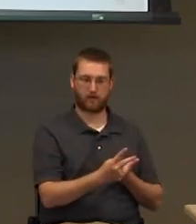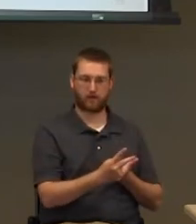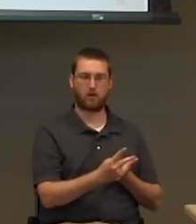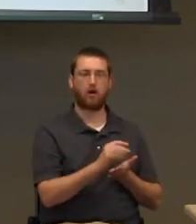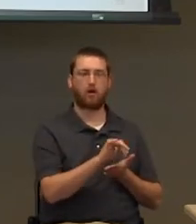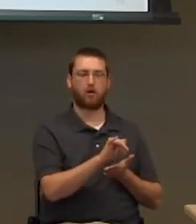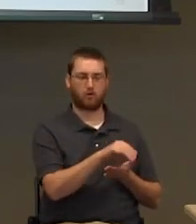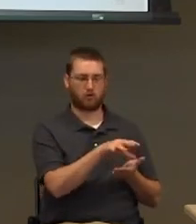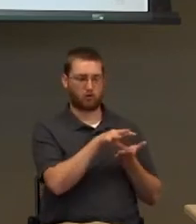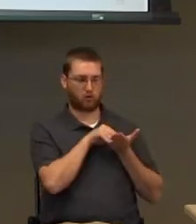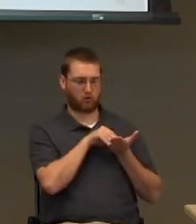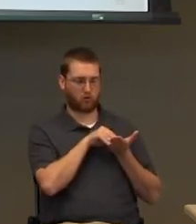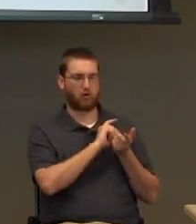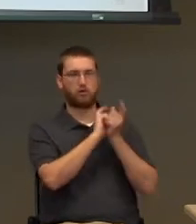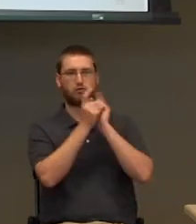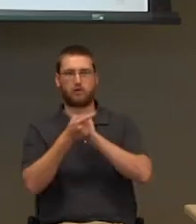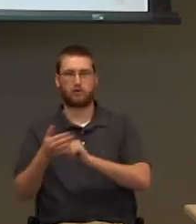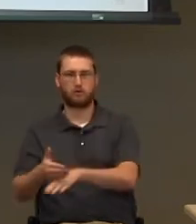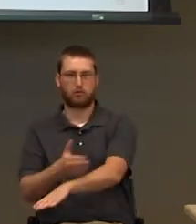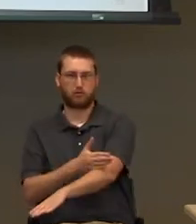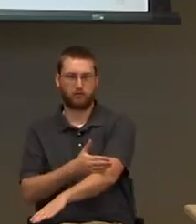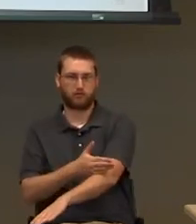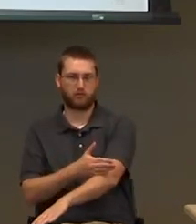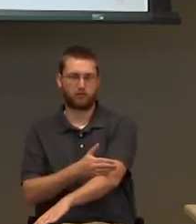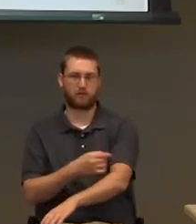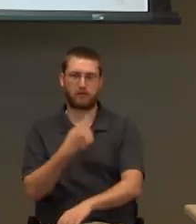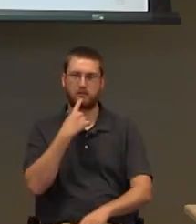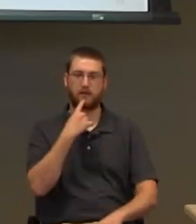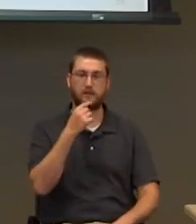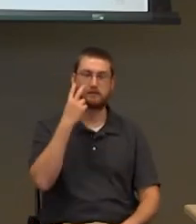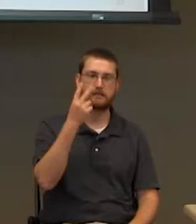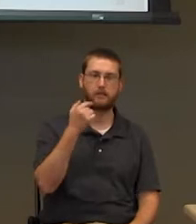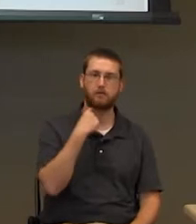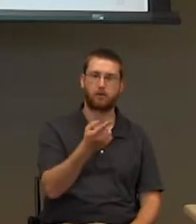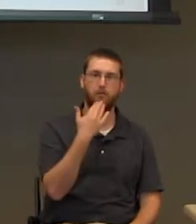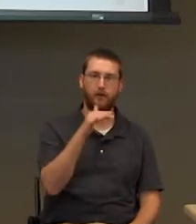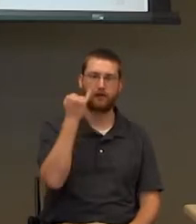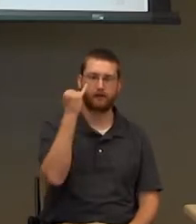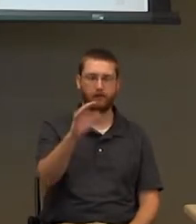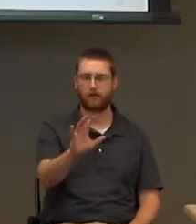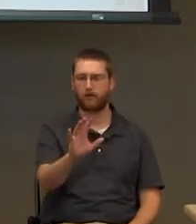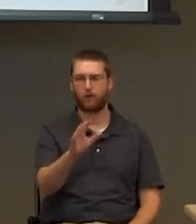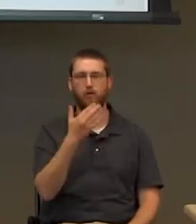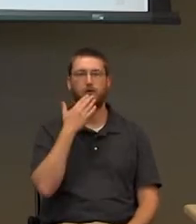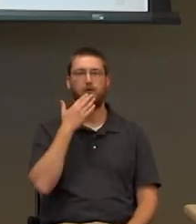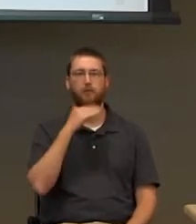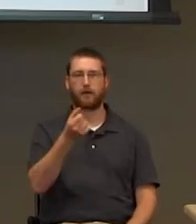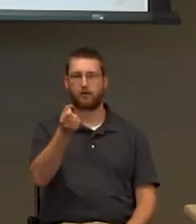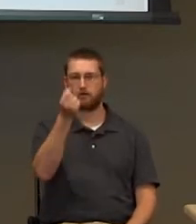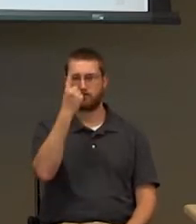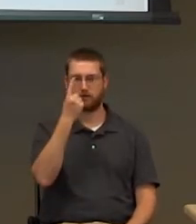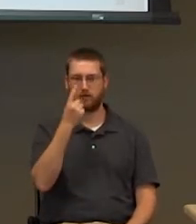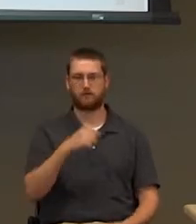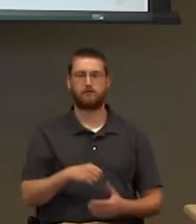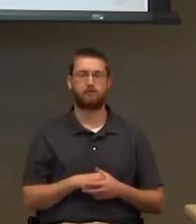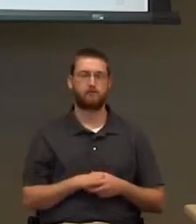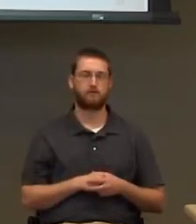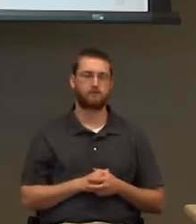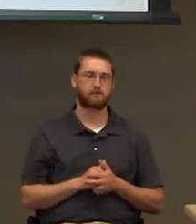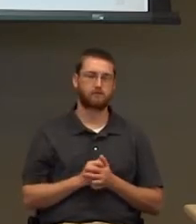move and improve, rather than saying, see, I told you this was a bad idea. That cannot be the mentality if you're going to get into the economic development